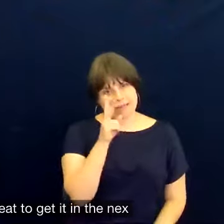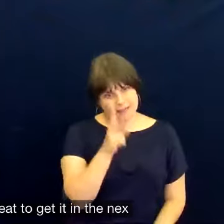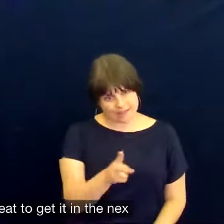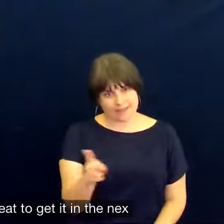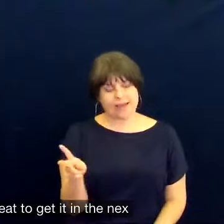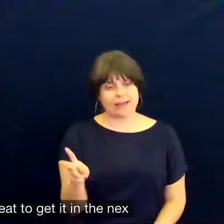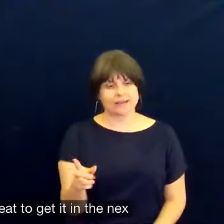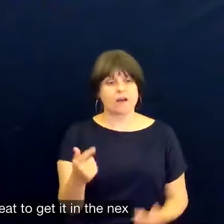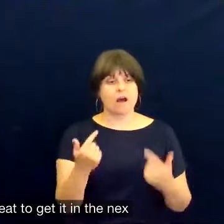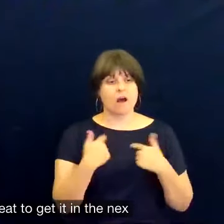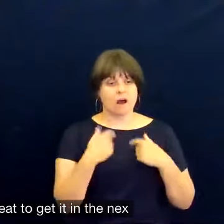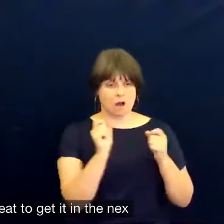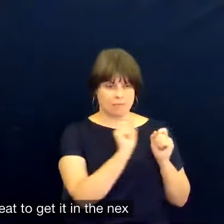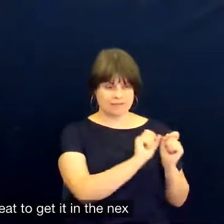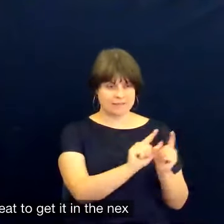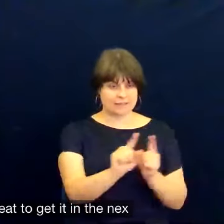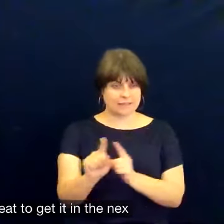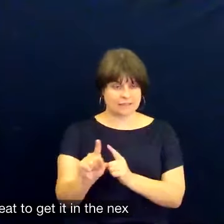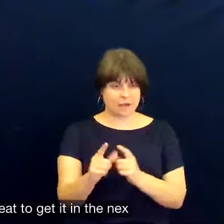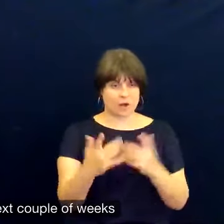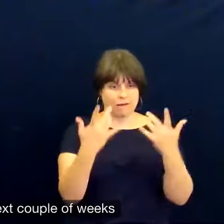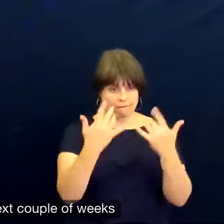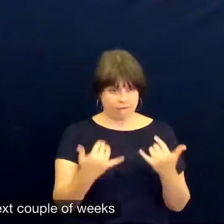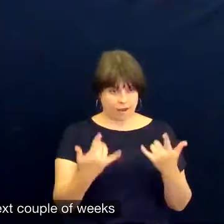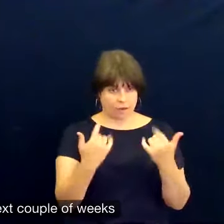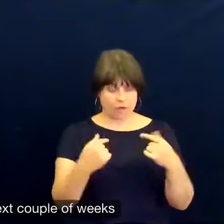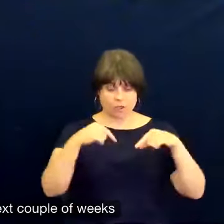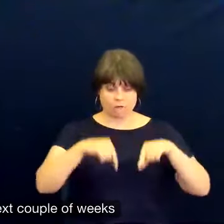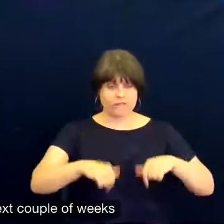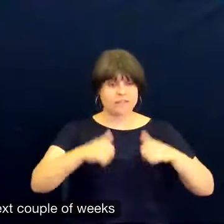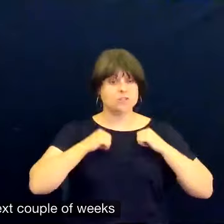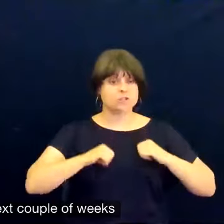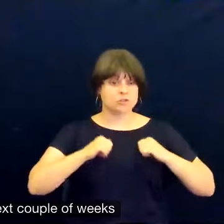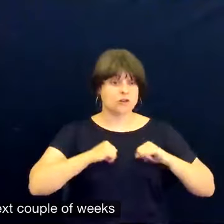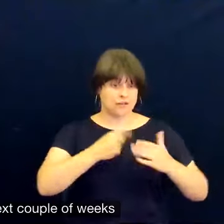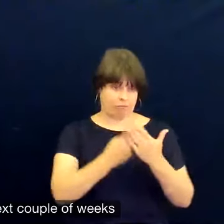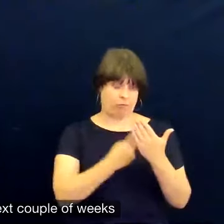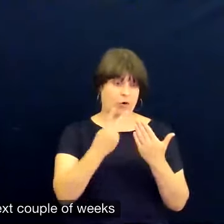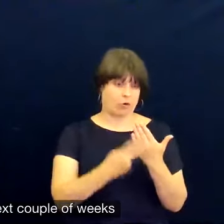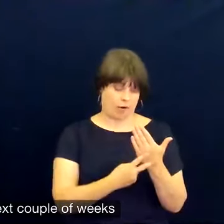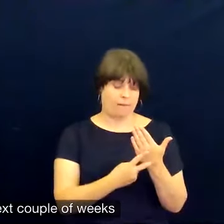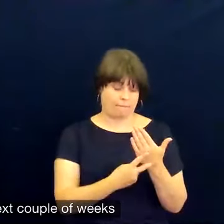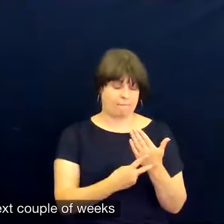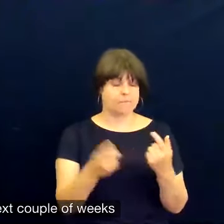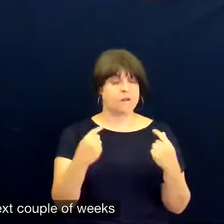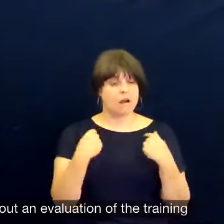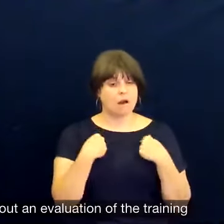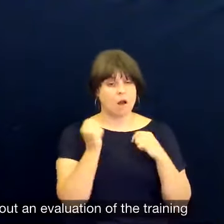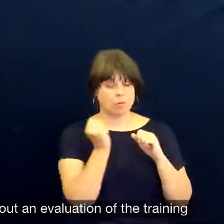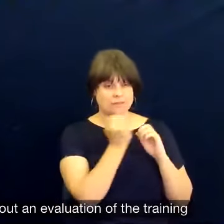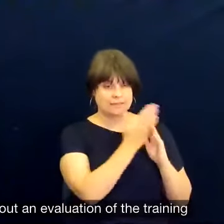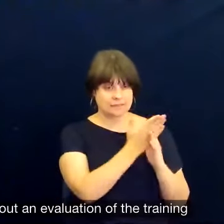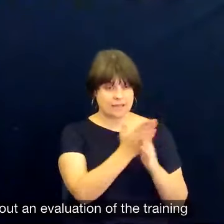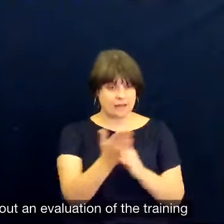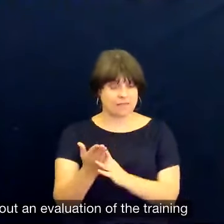sending out an evaluation of this training program because we want to evaluate the training. So I'll be sending that out